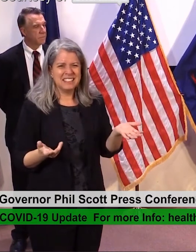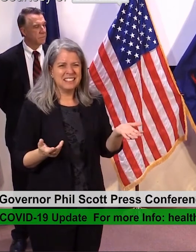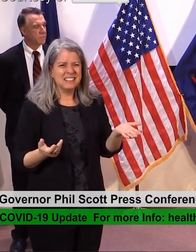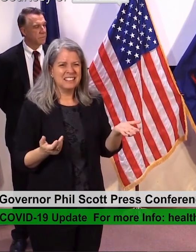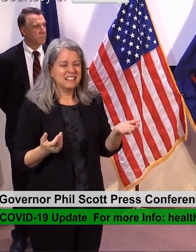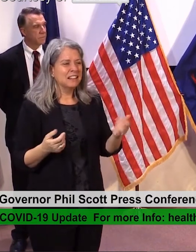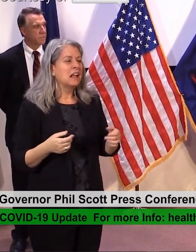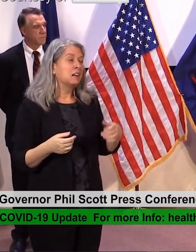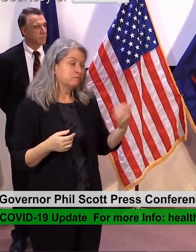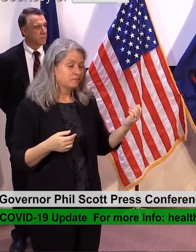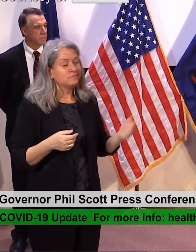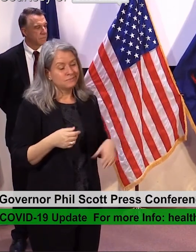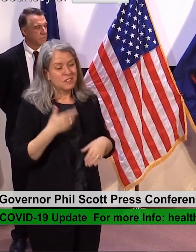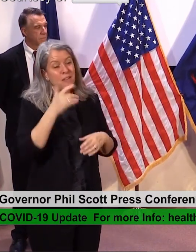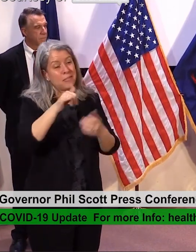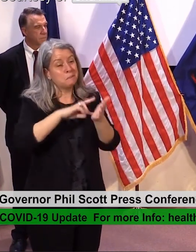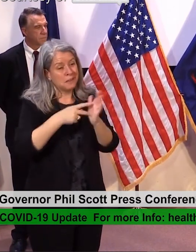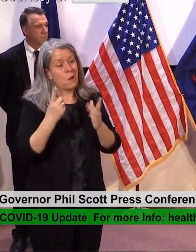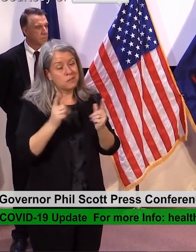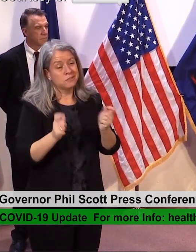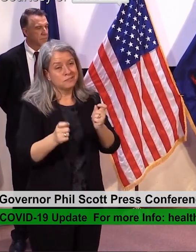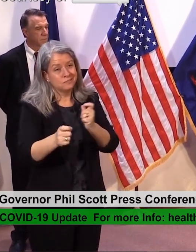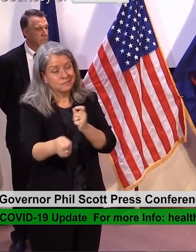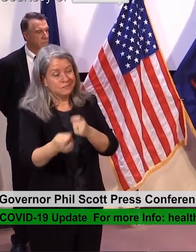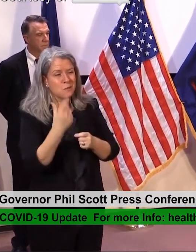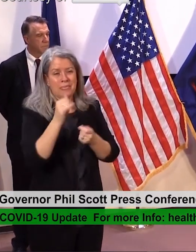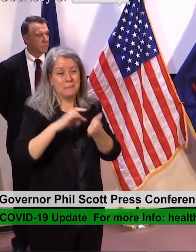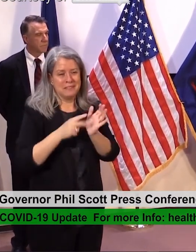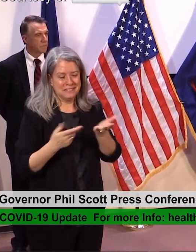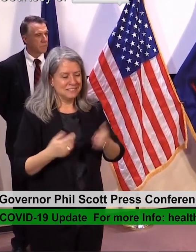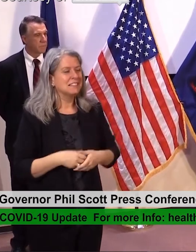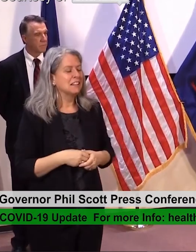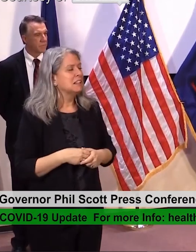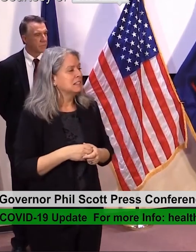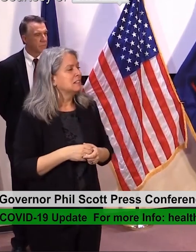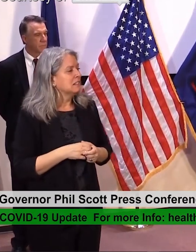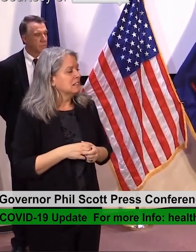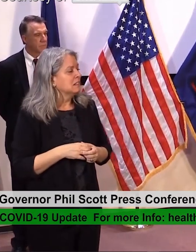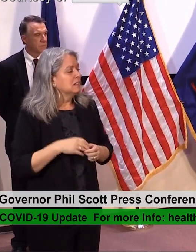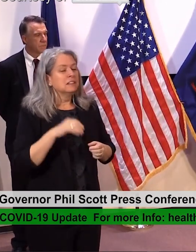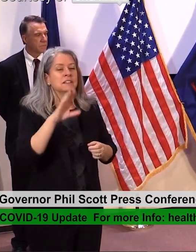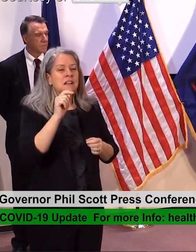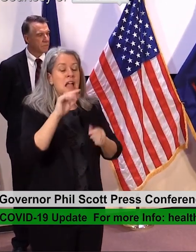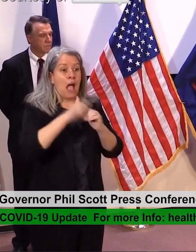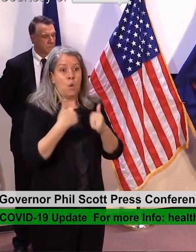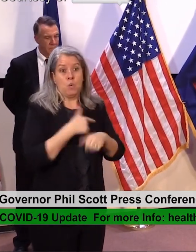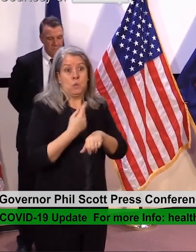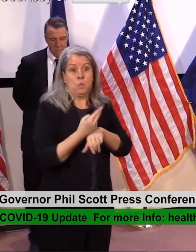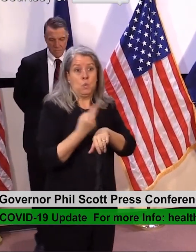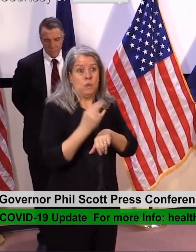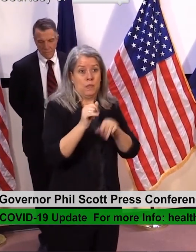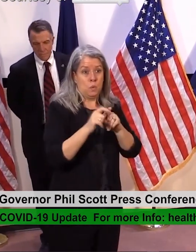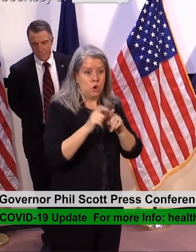That definition is evolving just like everything else is evolving. But in terms of guidance about